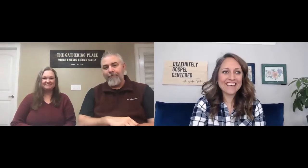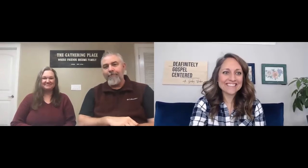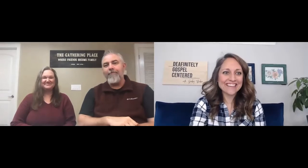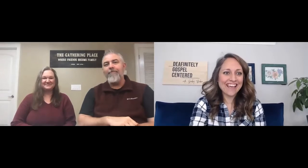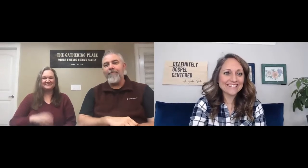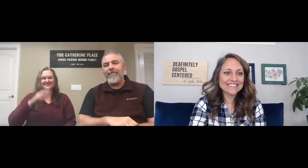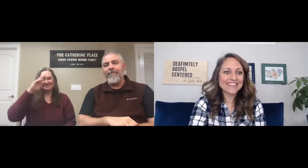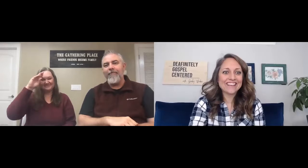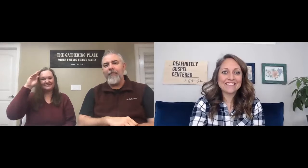right.